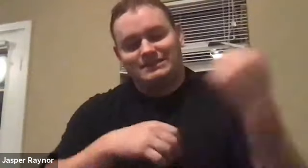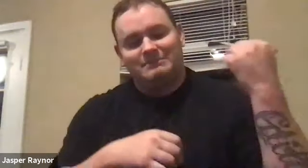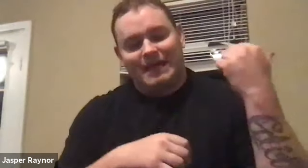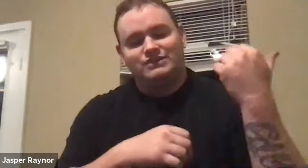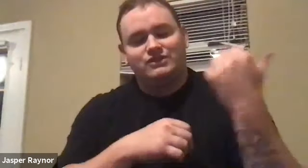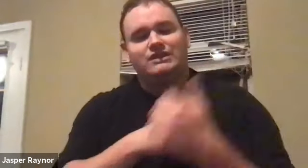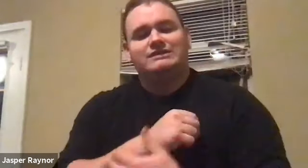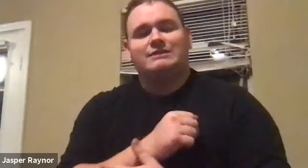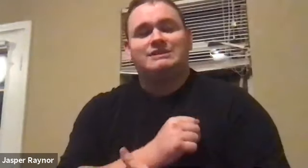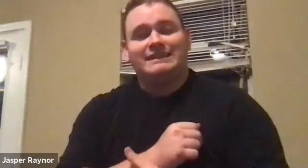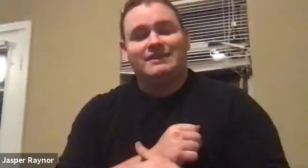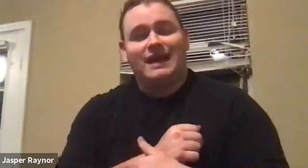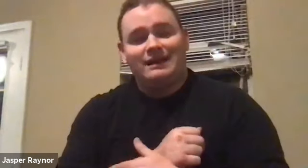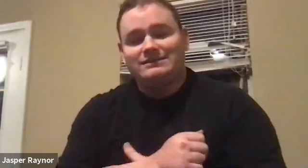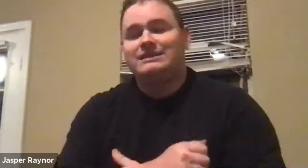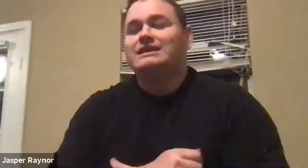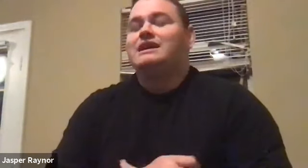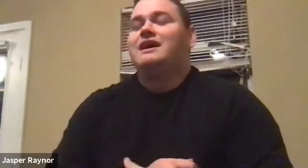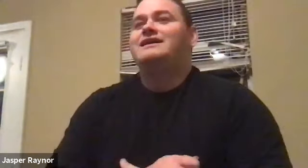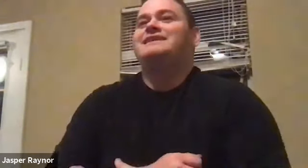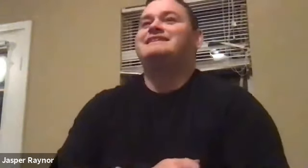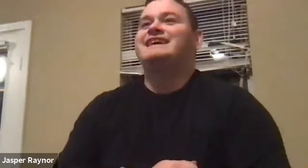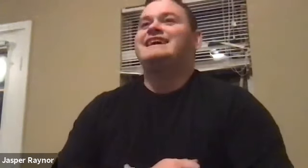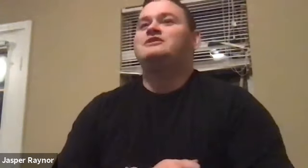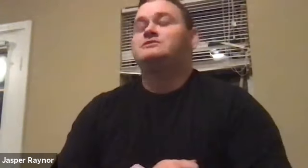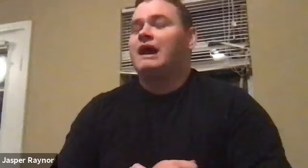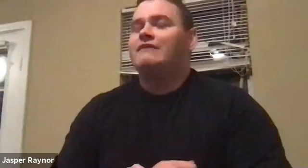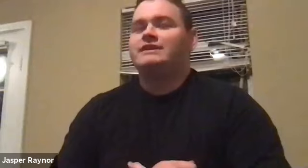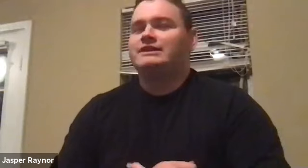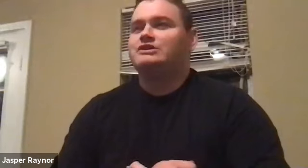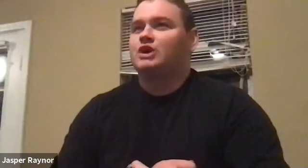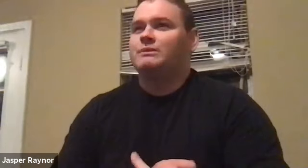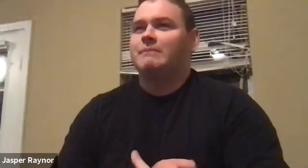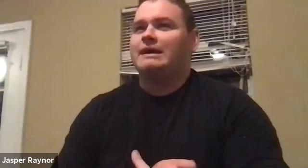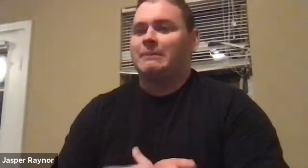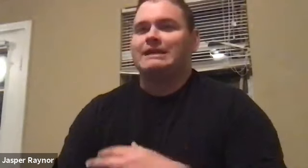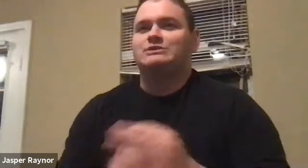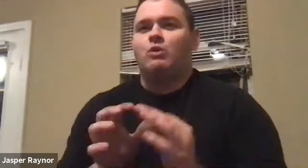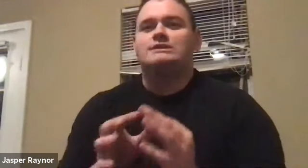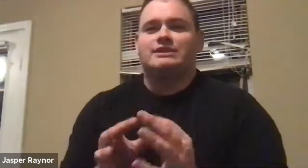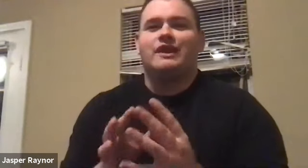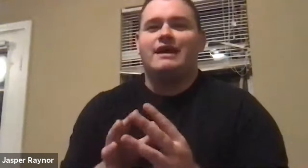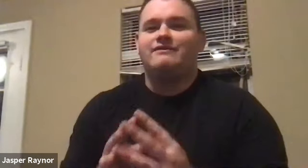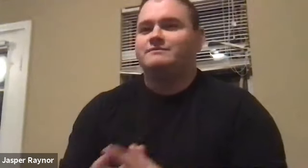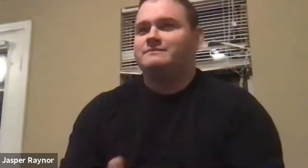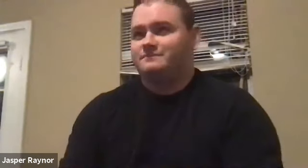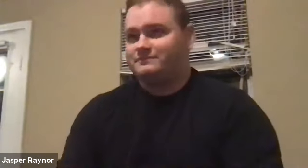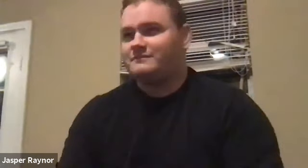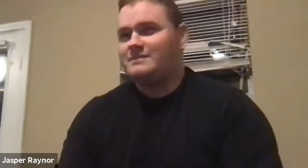assistant pastor, name is Stephen Collins. You have to hear a sermon by him at least once in your life.